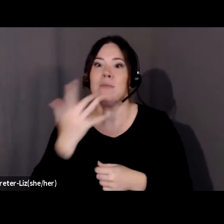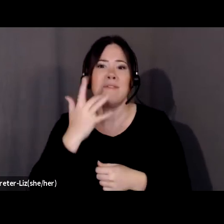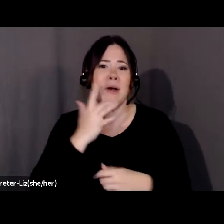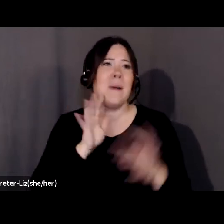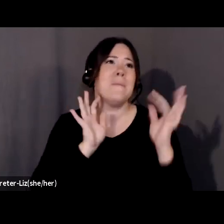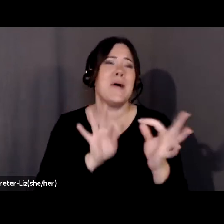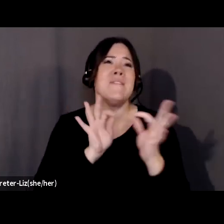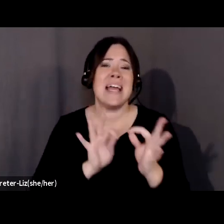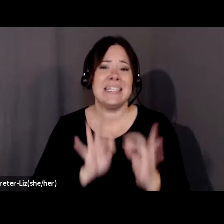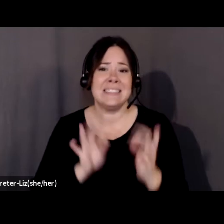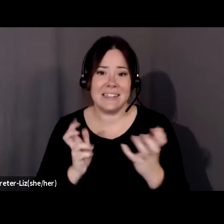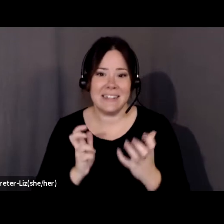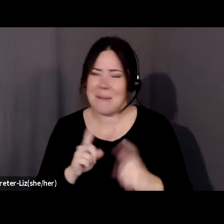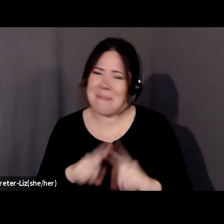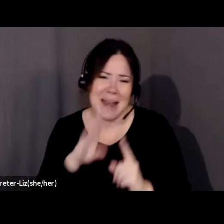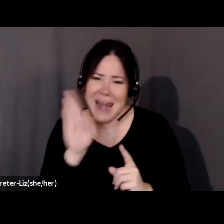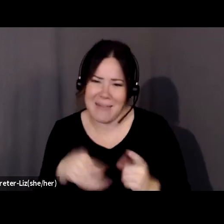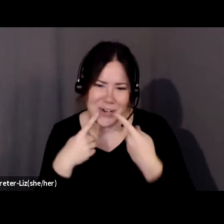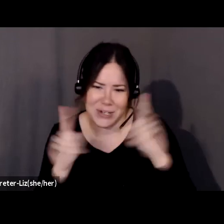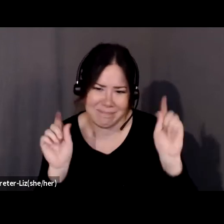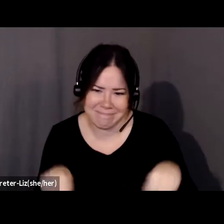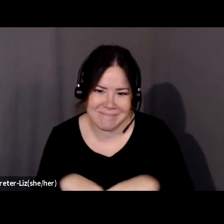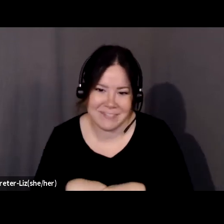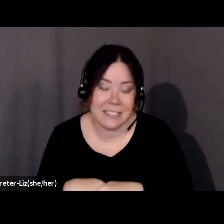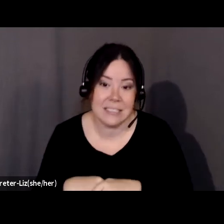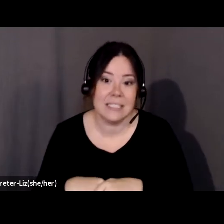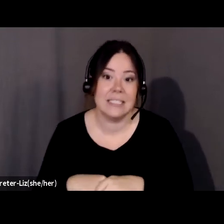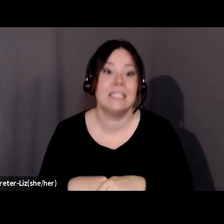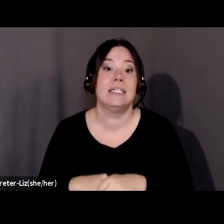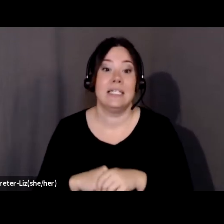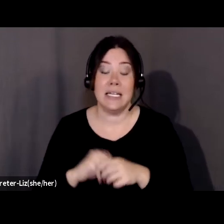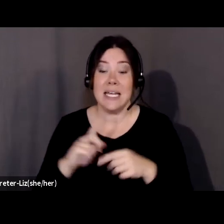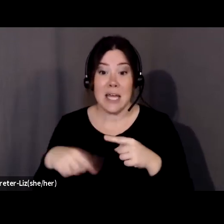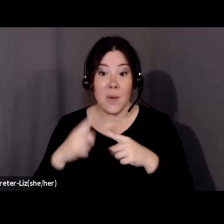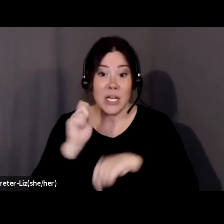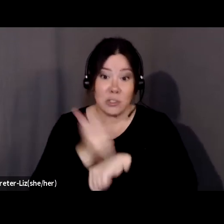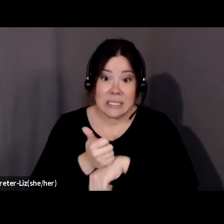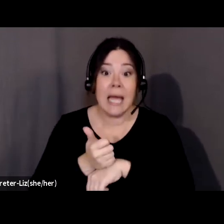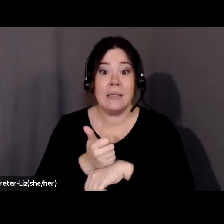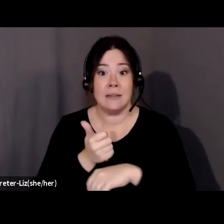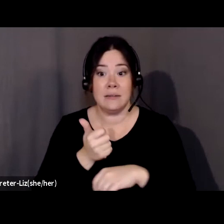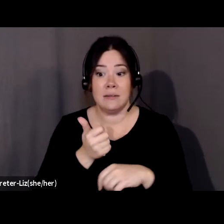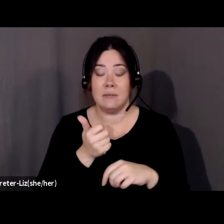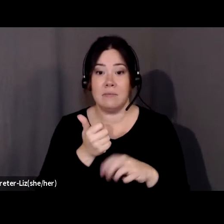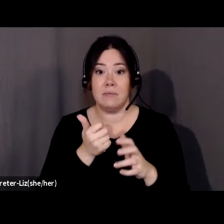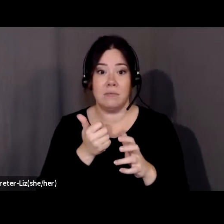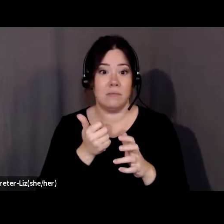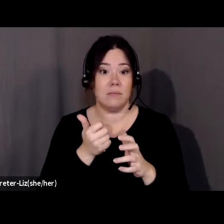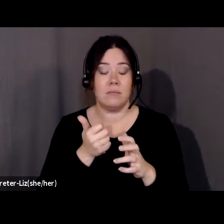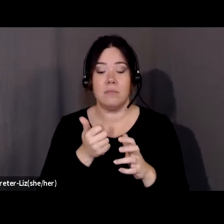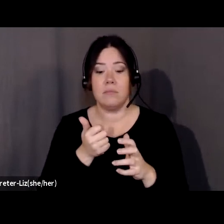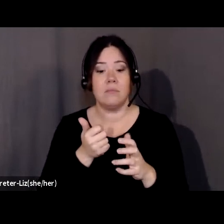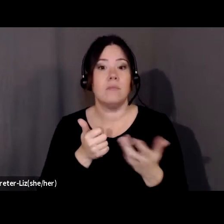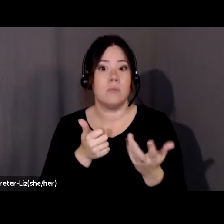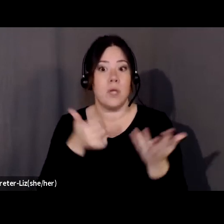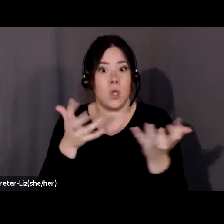perfect and that it can never be perfect. But when you're setting these up, you know, you work to go